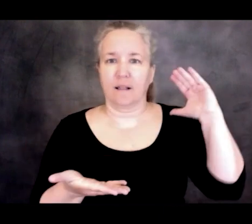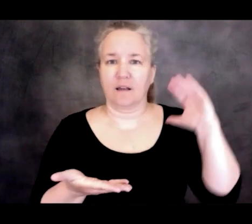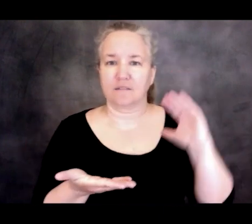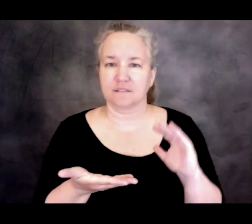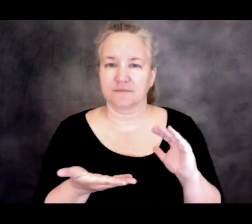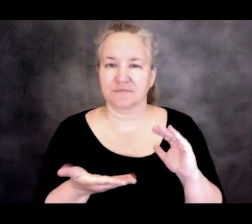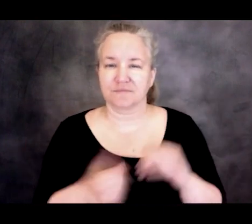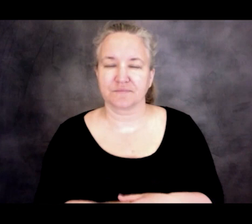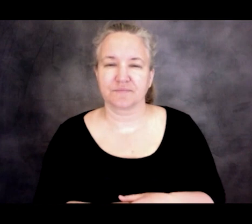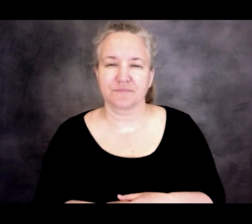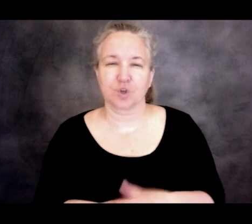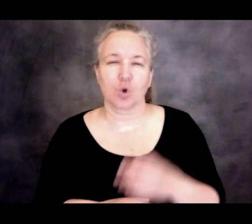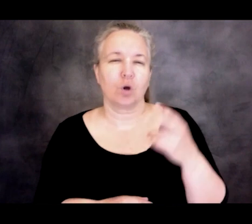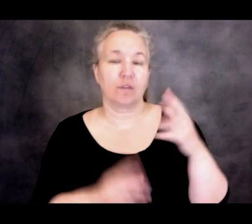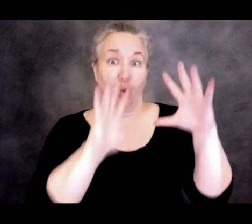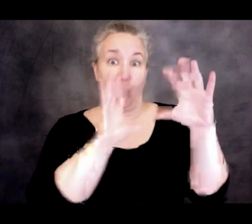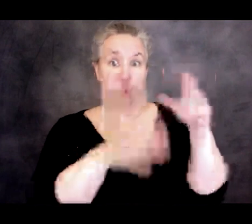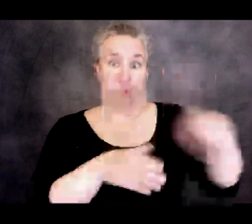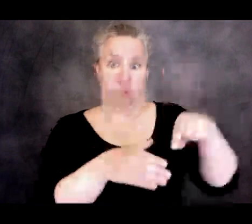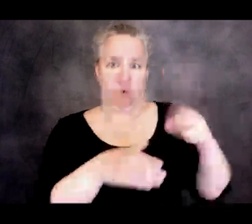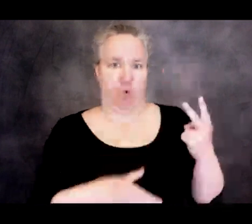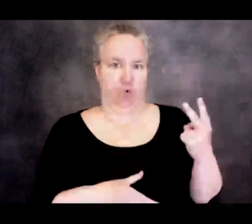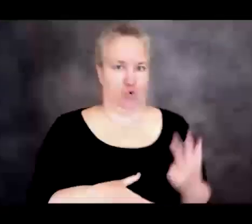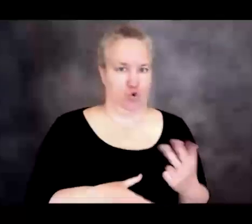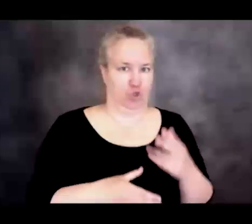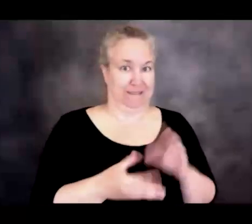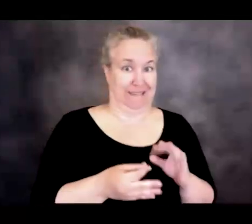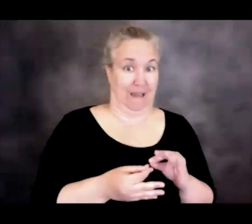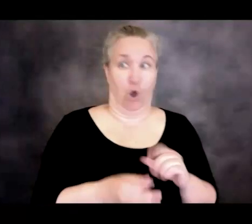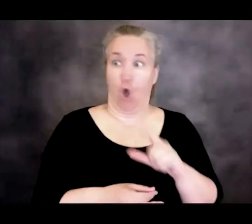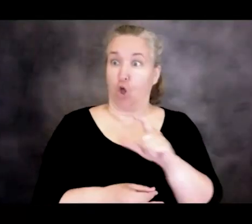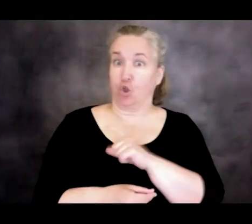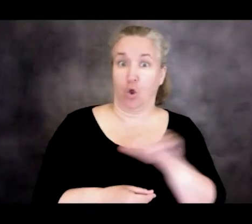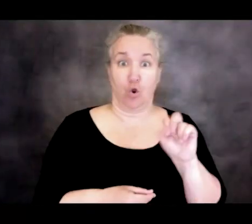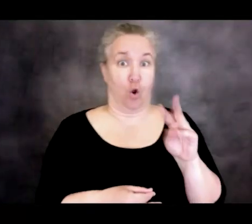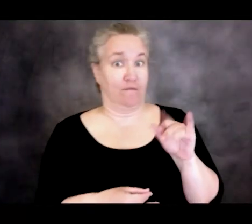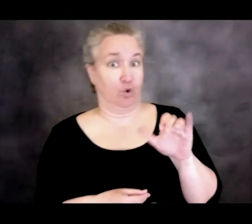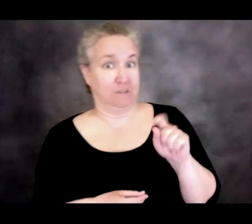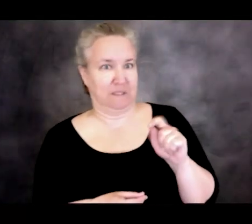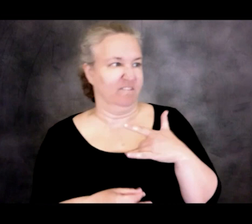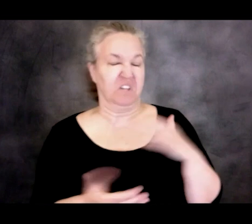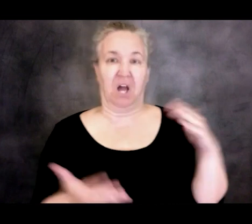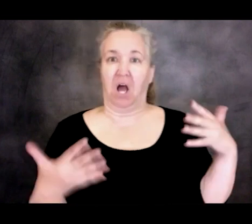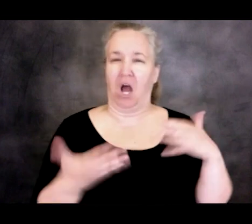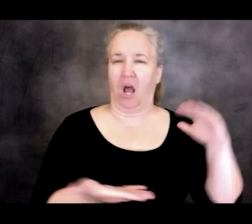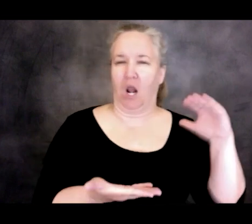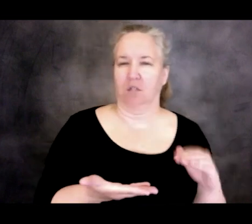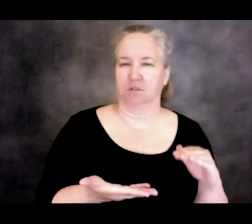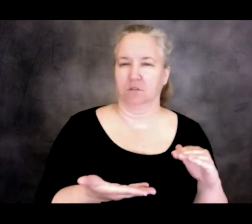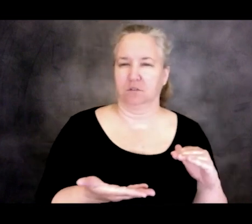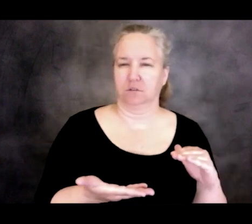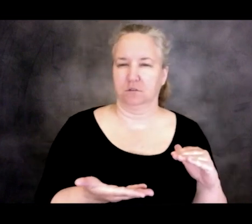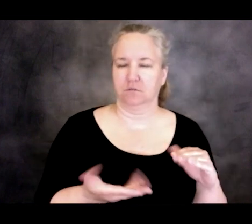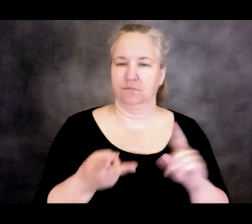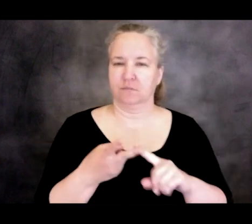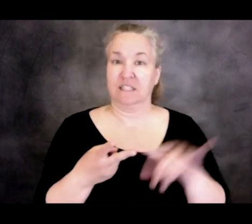2/3 told us they were less afraid of law enforcement. About the same percentage also told us that